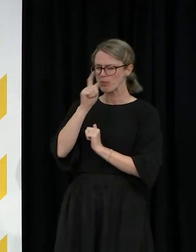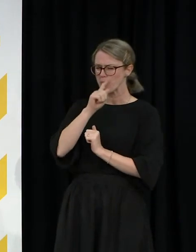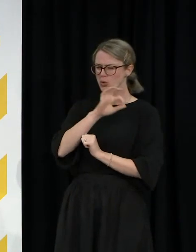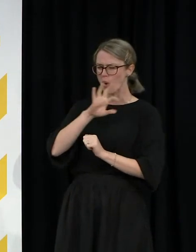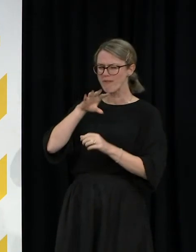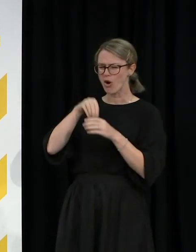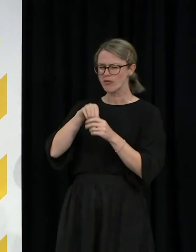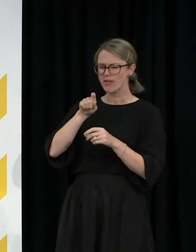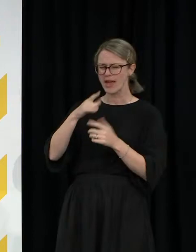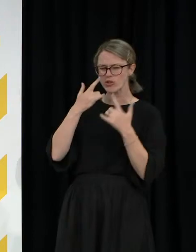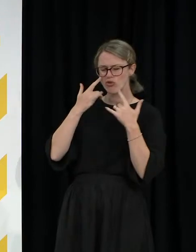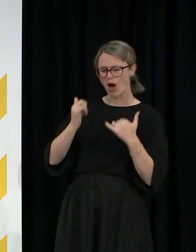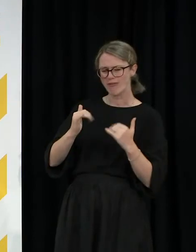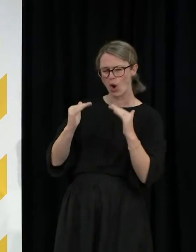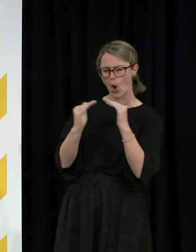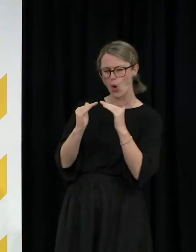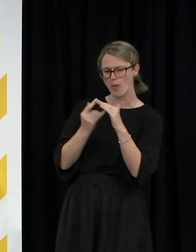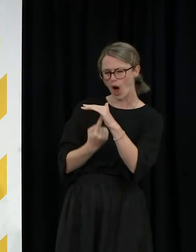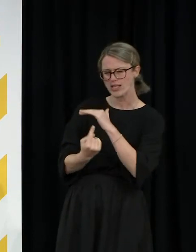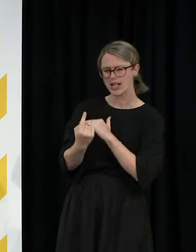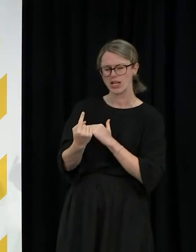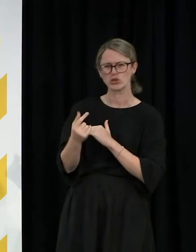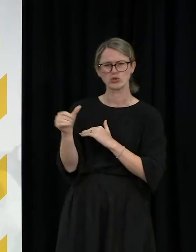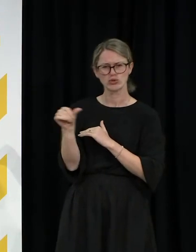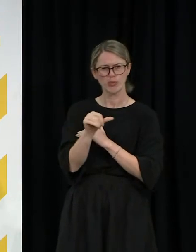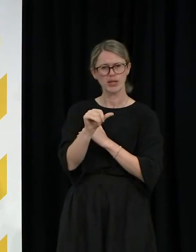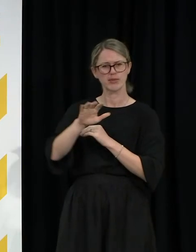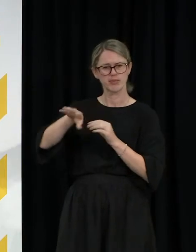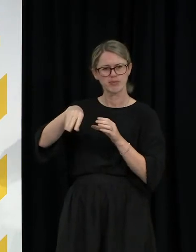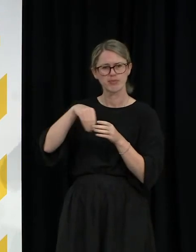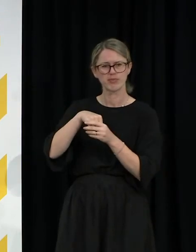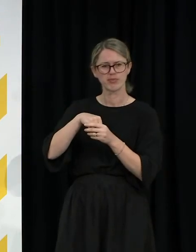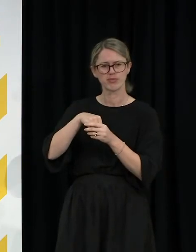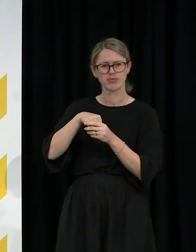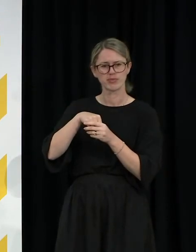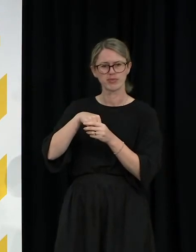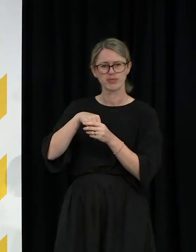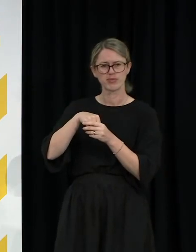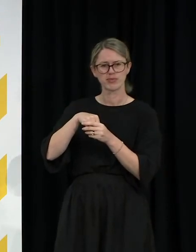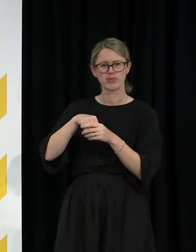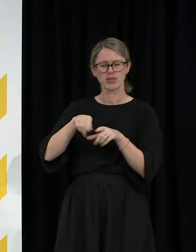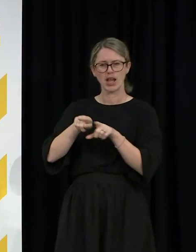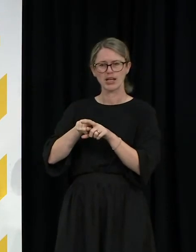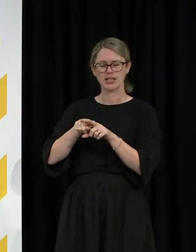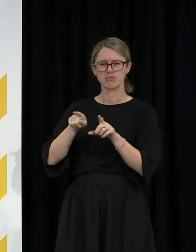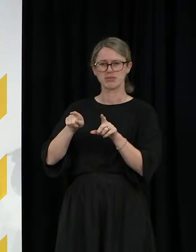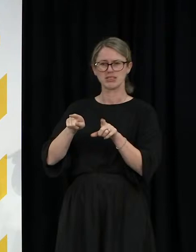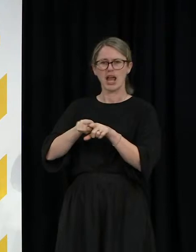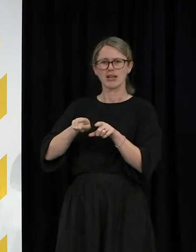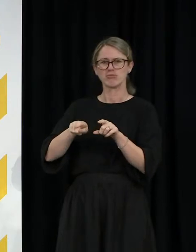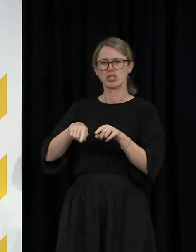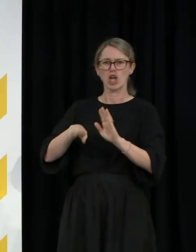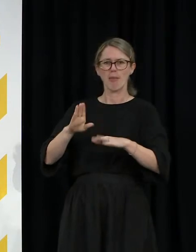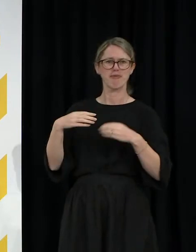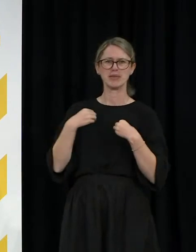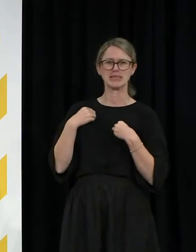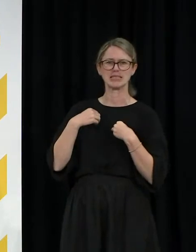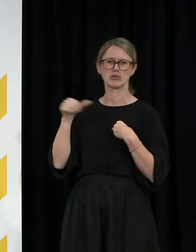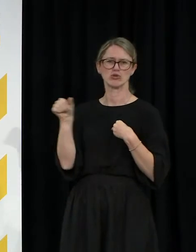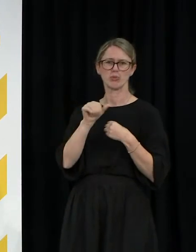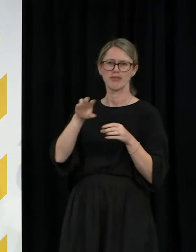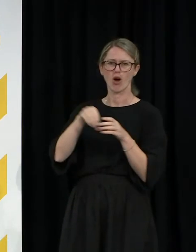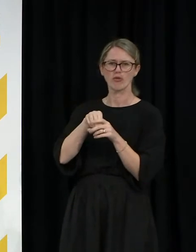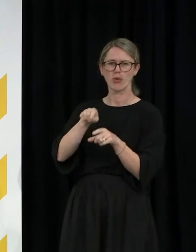150-person trial? Why did you not open up sport as a criteria, I guess a business criteria for that trial? Yeah, I